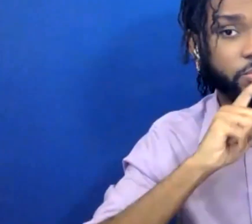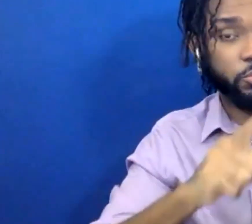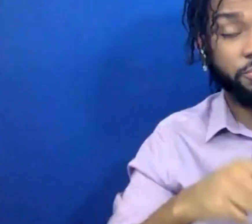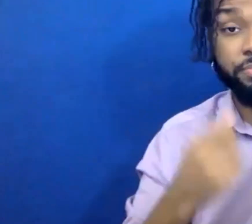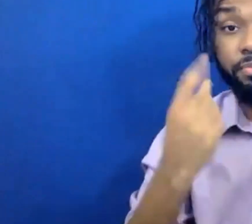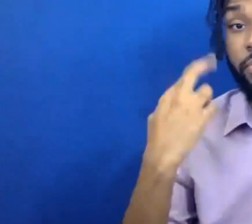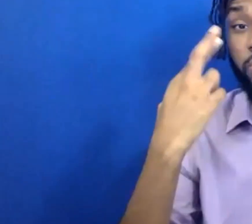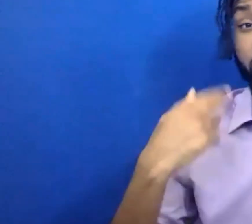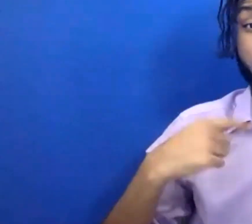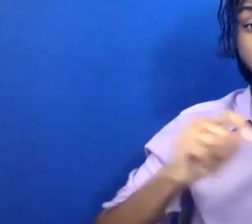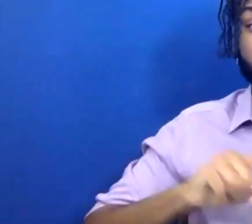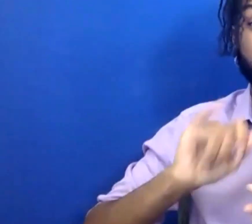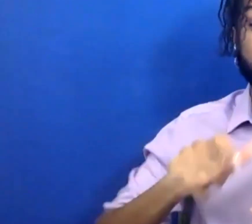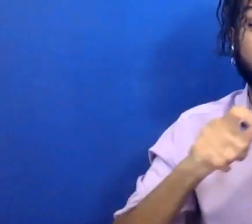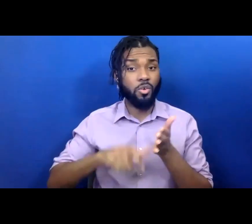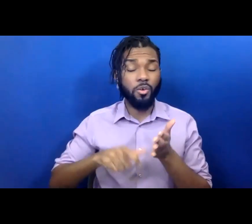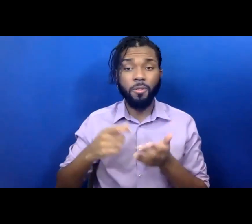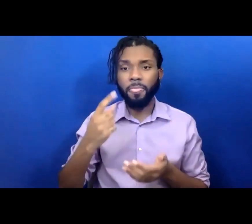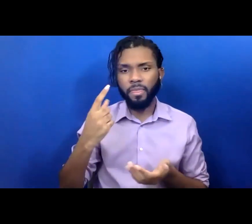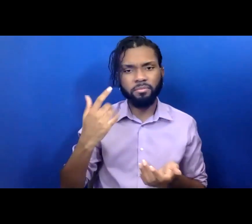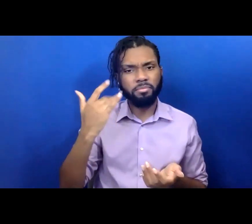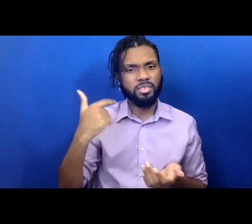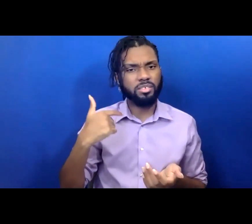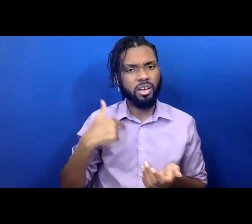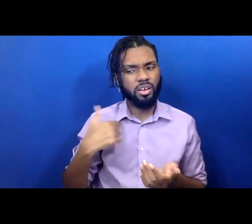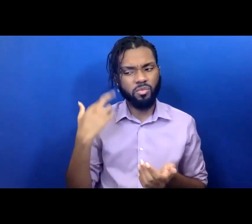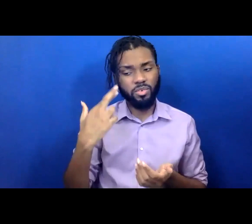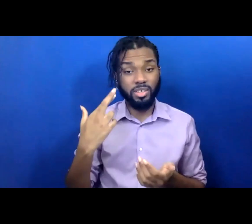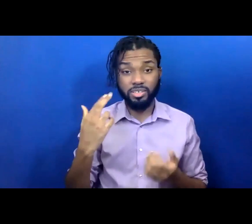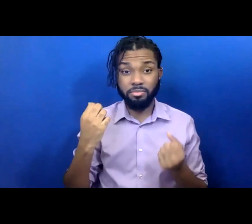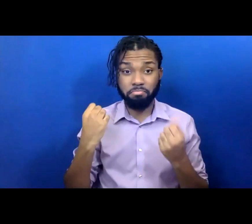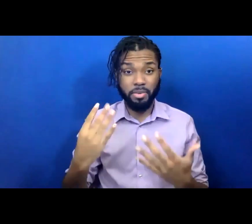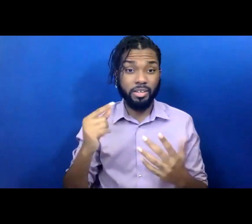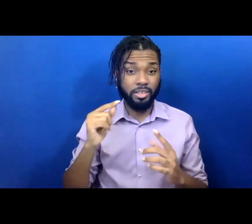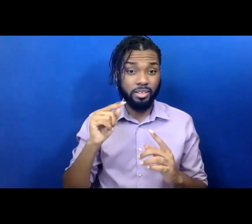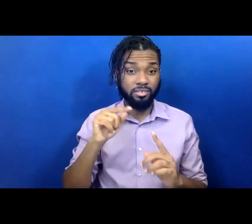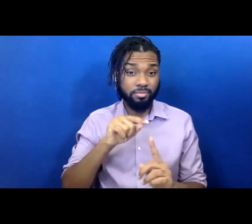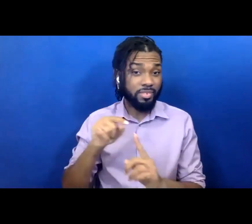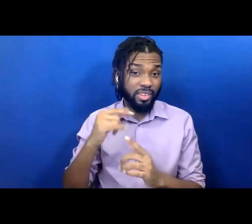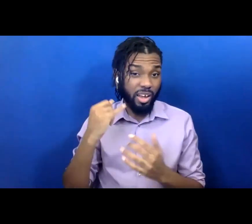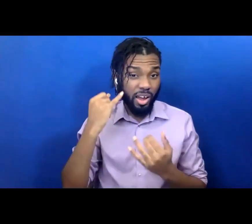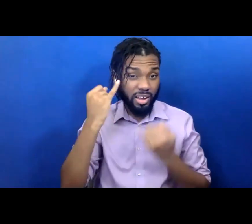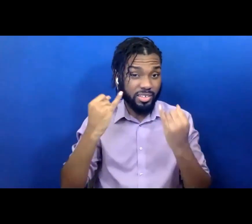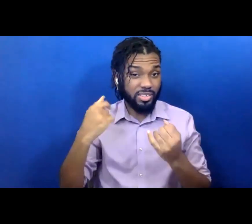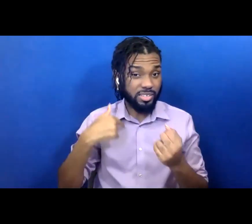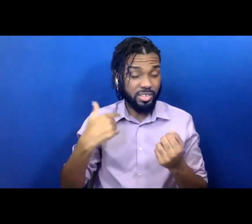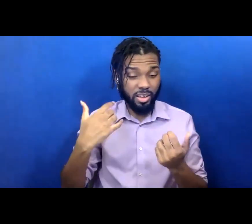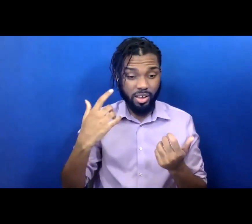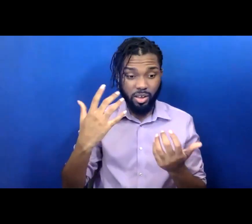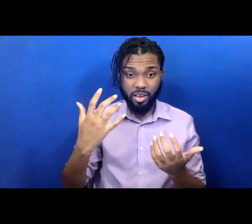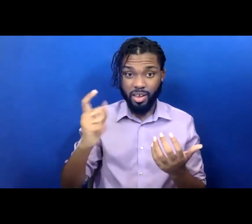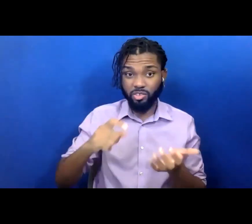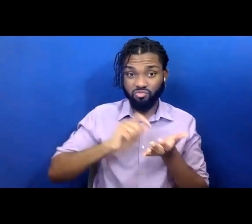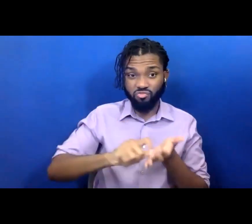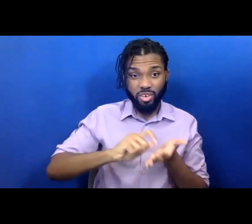is because I had come to realize that many of the ideas that I had to write about had not been written in this